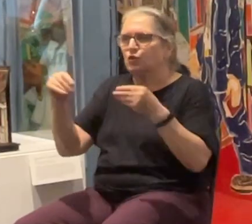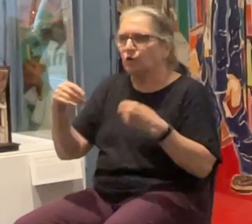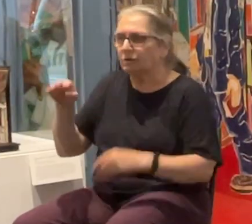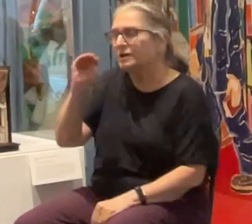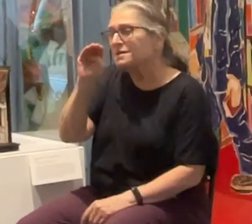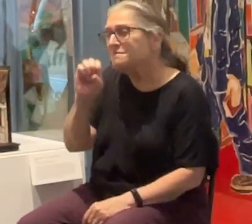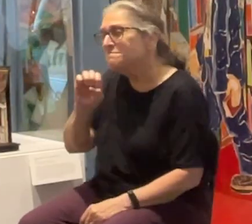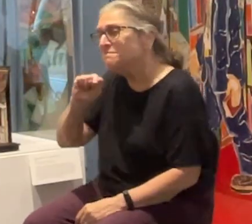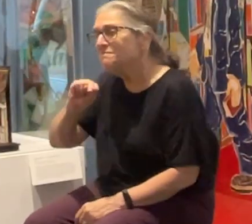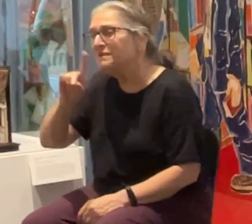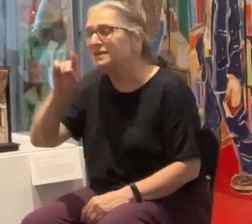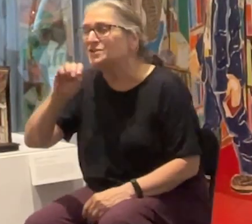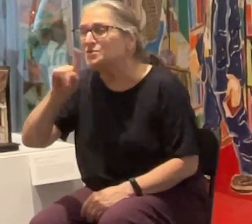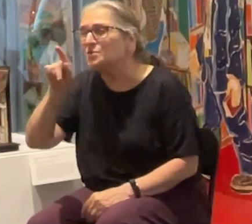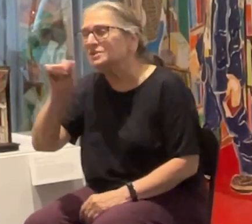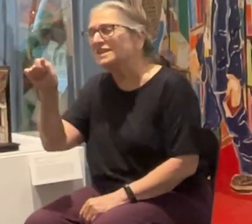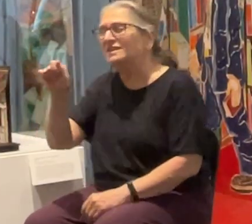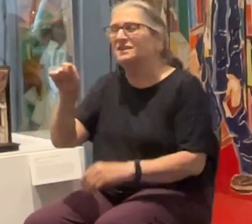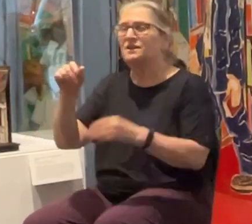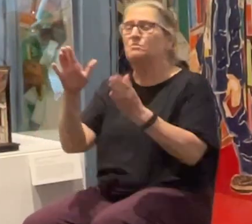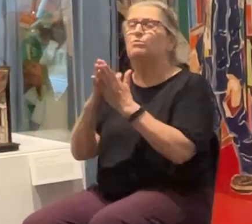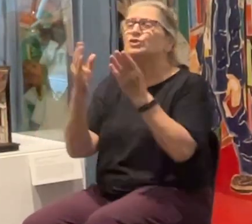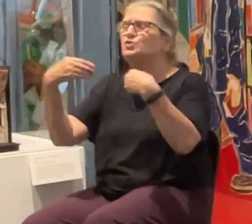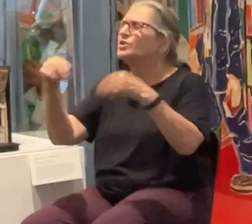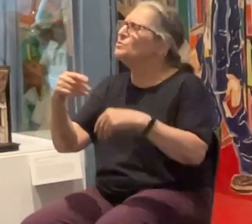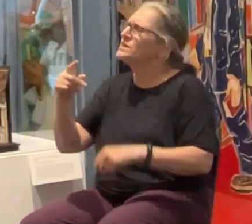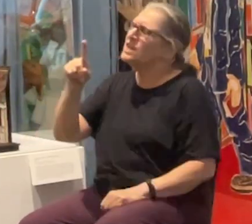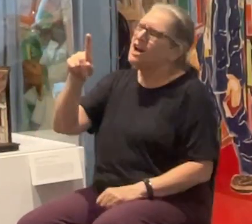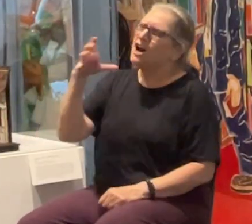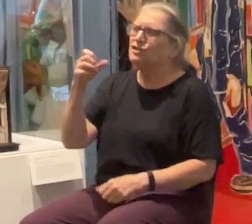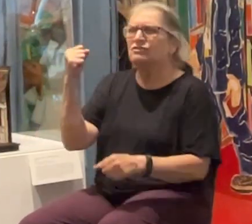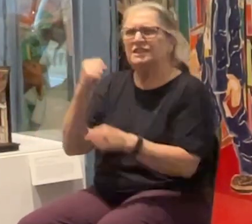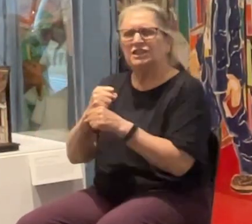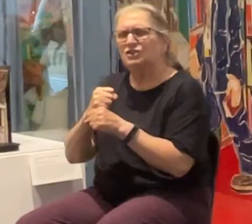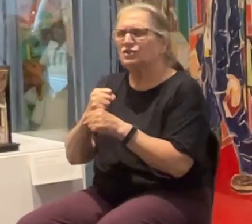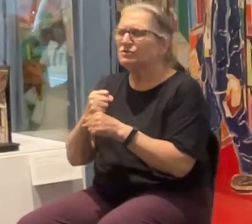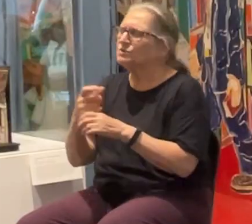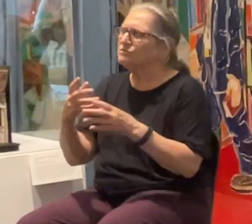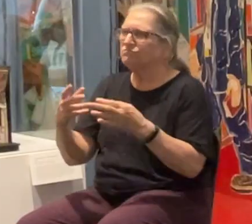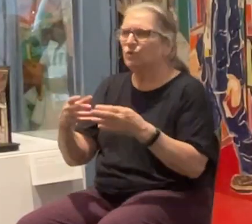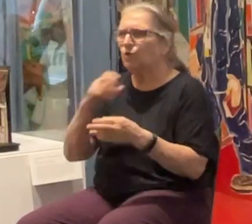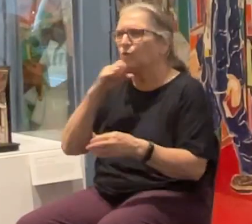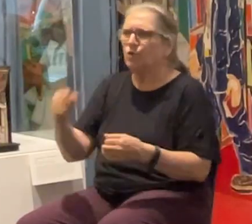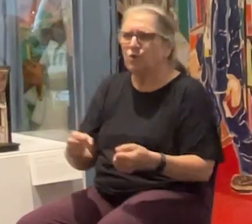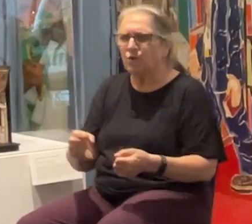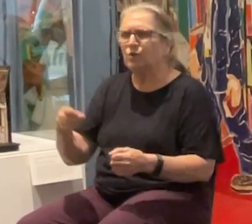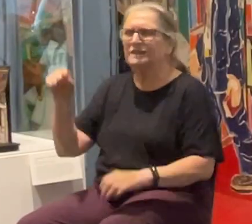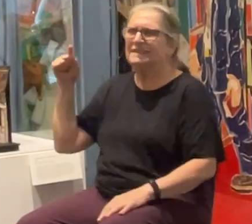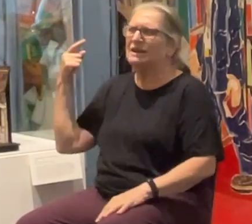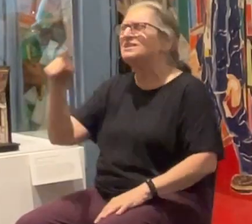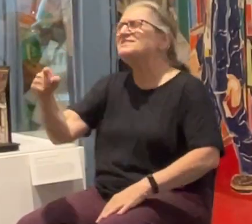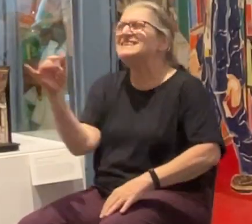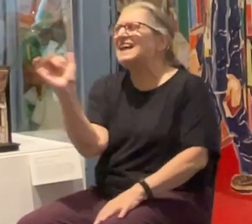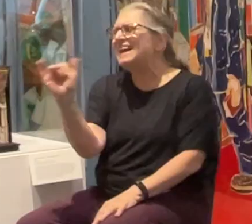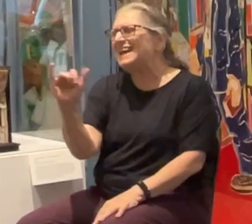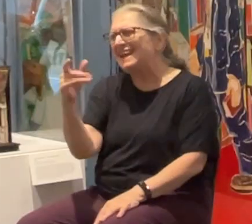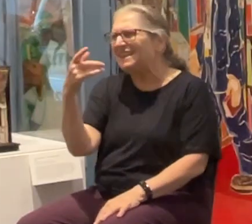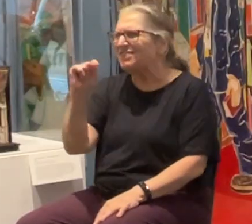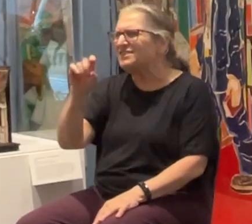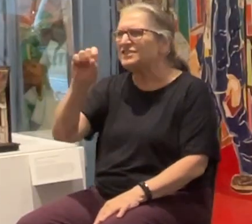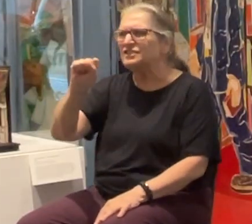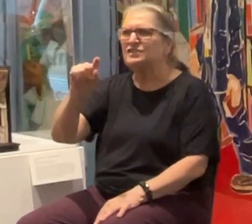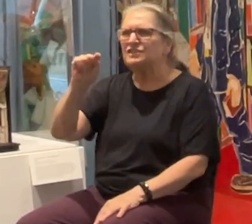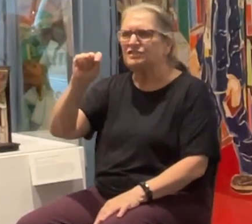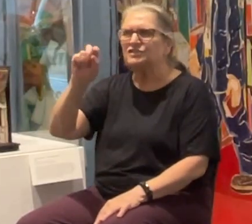was a 100-year-old bookstore downtown that was just, a jumble, kind of like the Strand, let's say, if anyone did you go